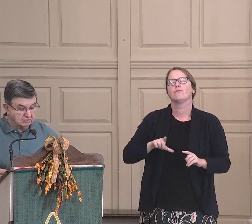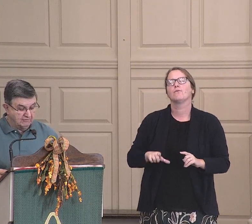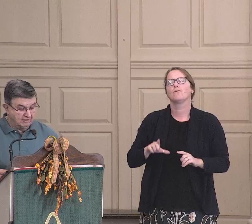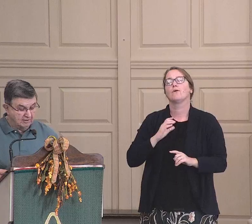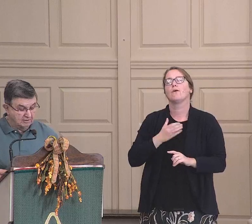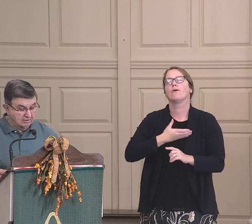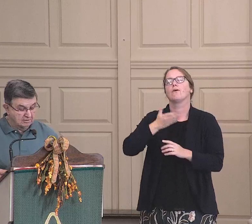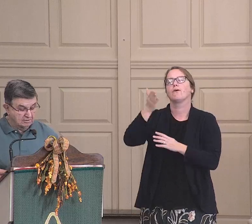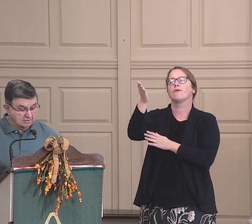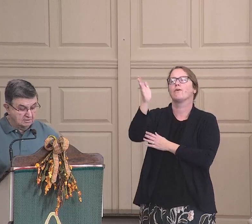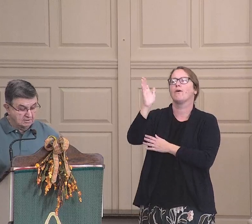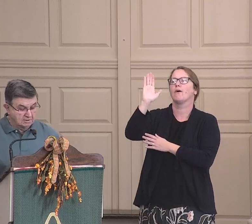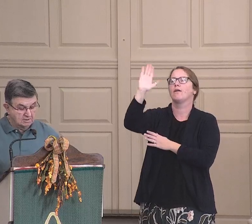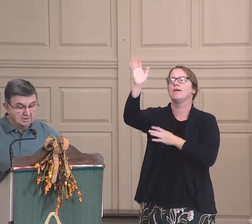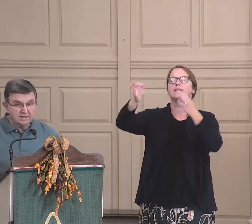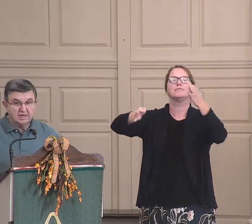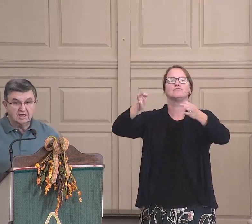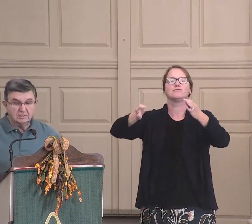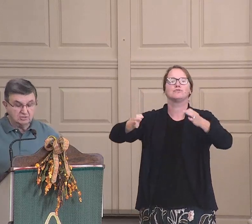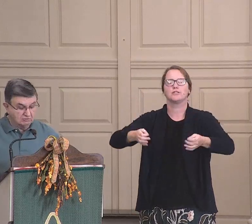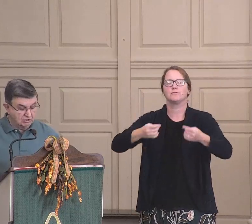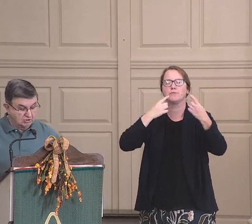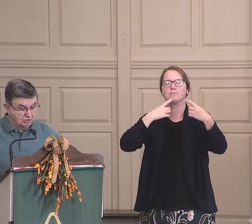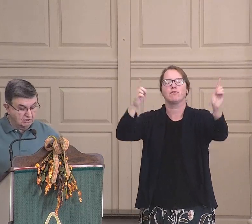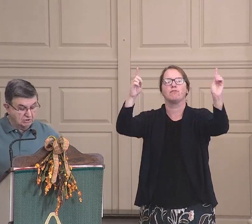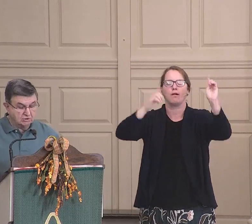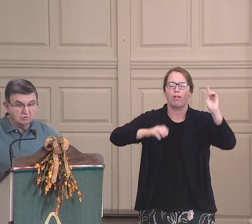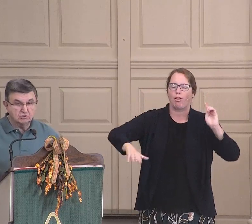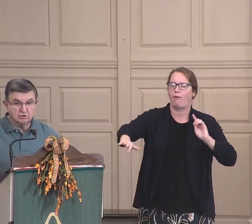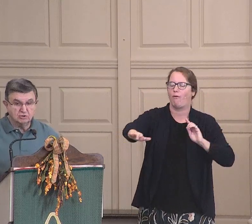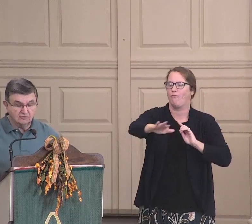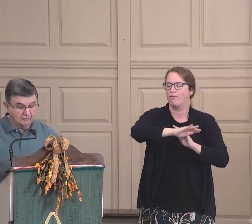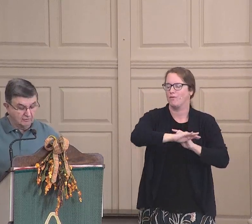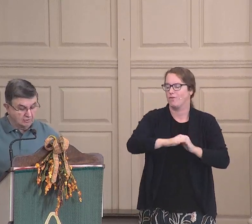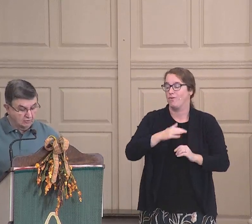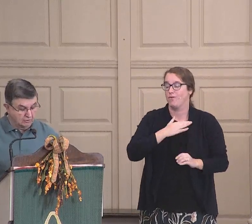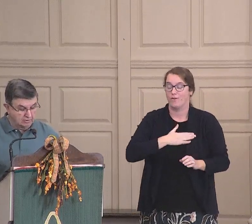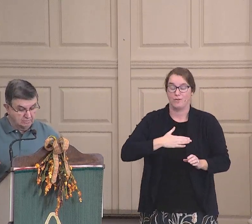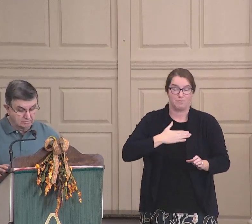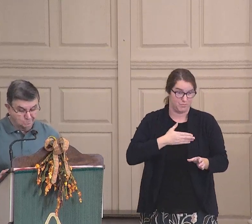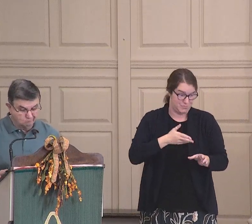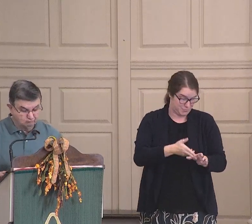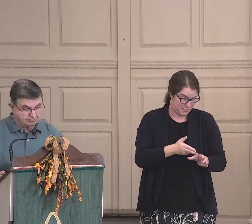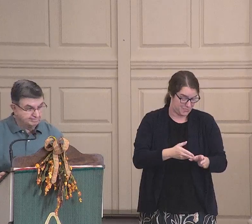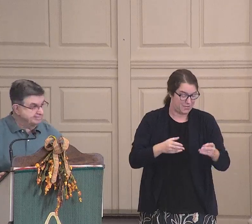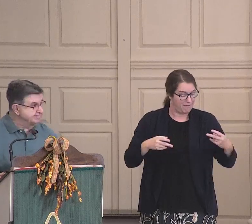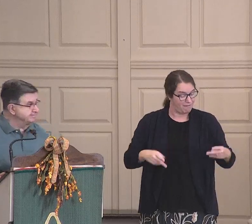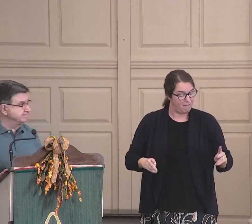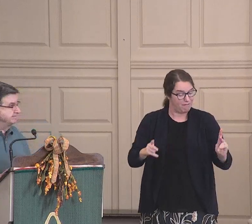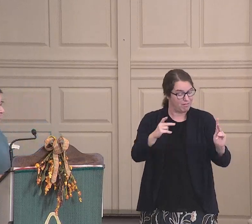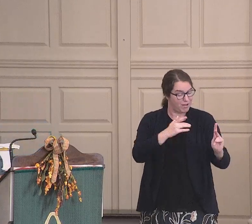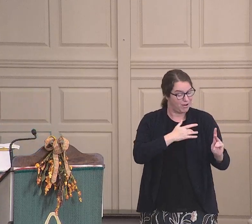judgments prevail. Let hearts rejoice who search for the Lord.